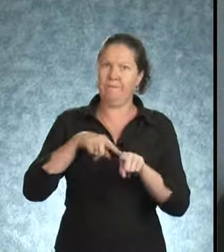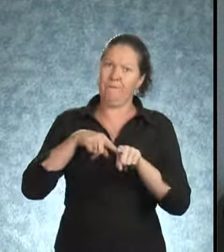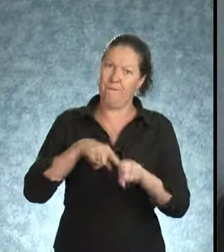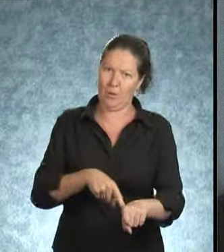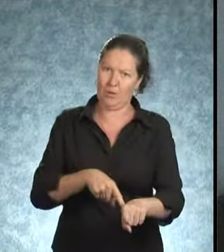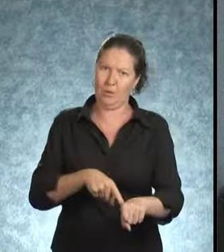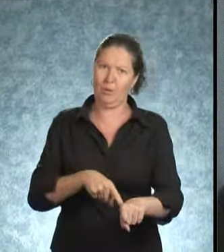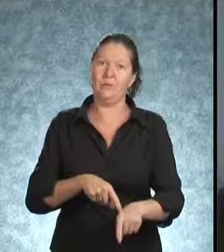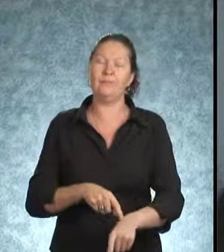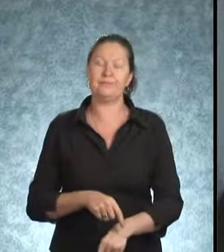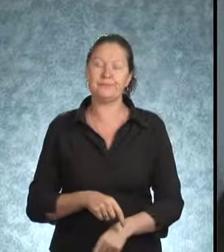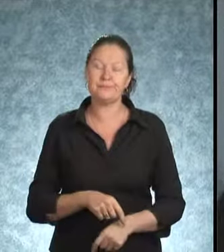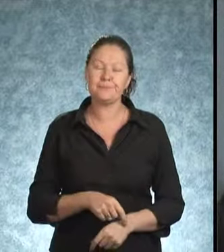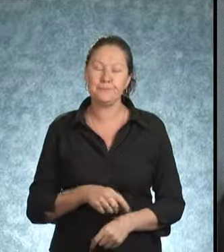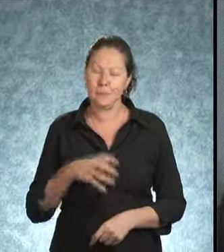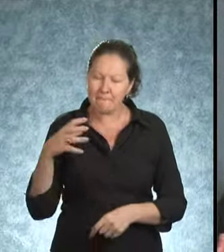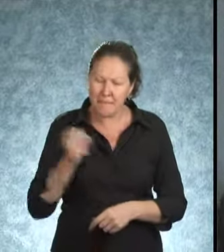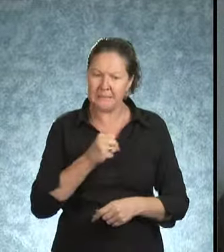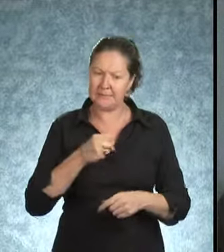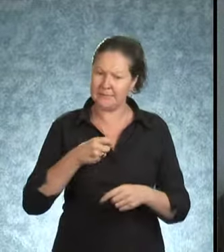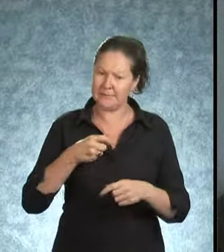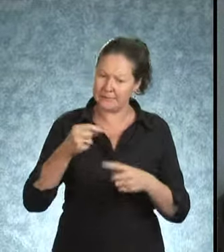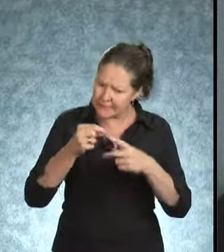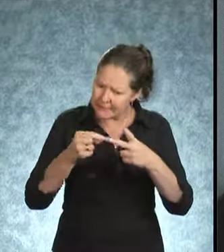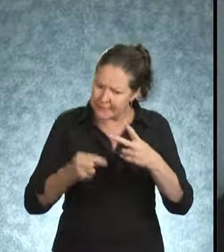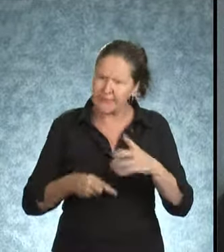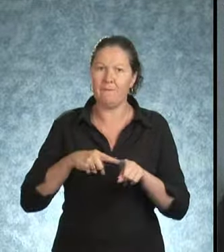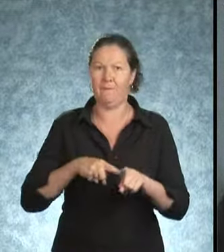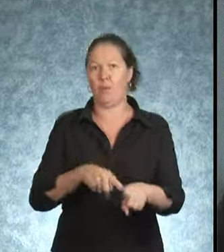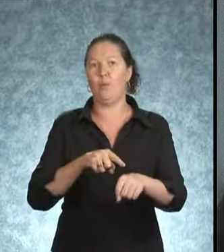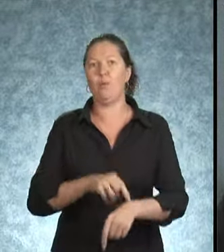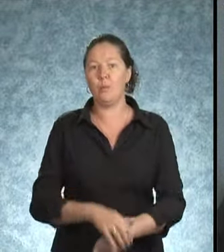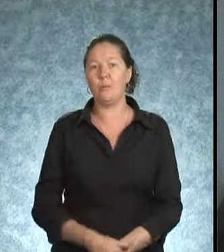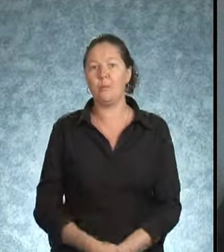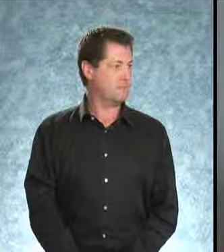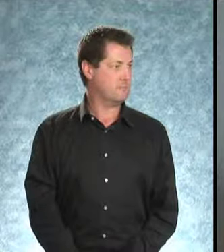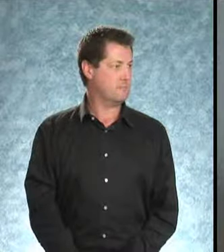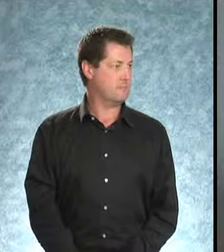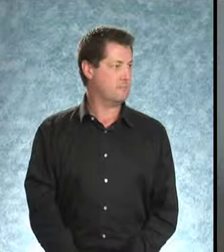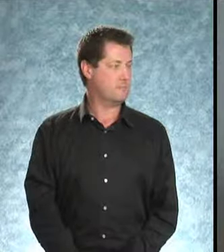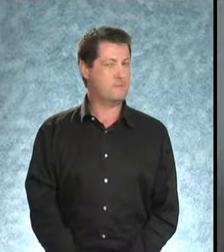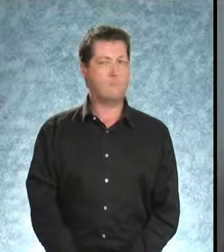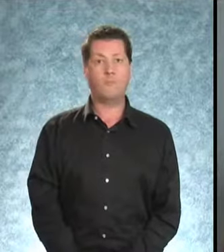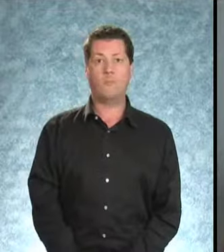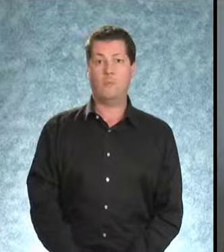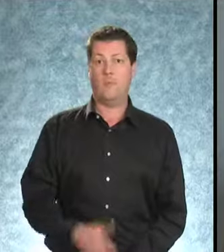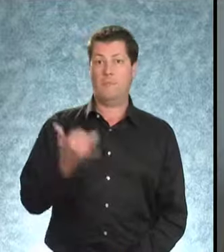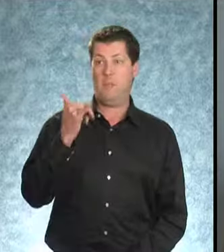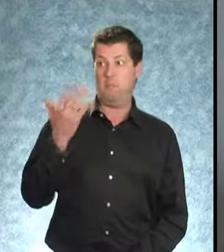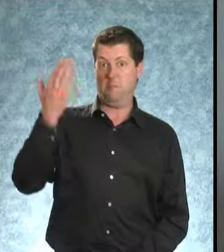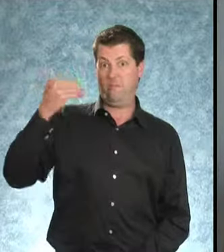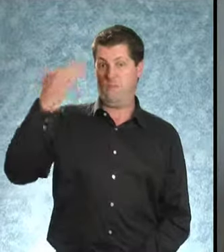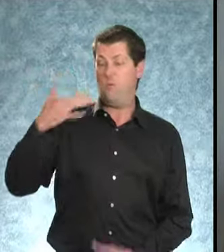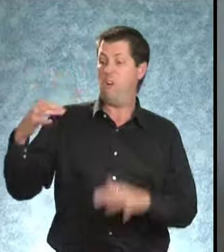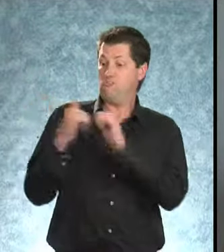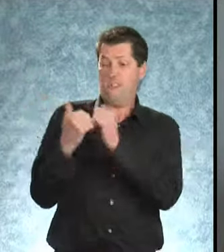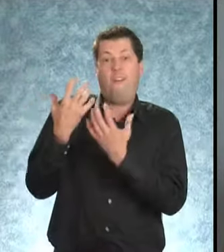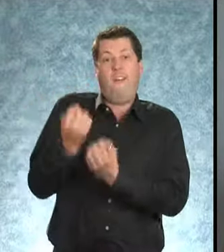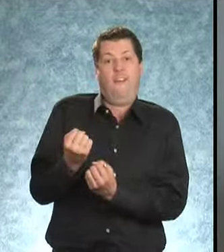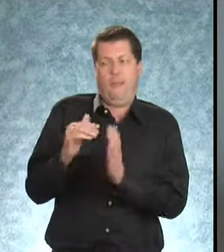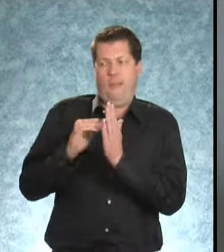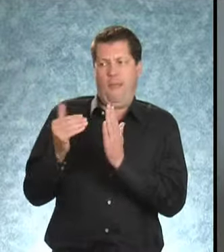people sticking to it and following all of the things that you've agreed to. There may be a whole range of reasons why